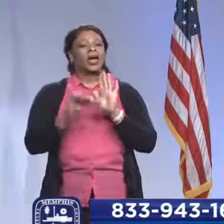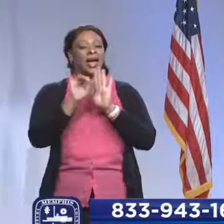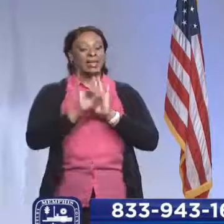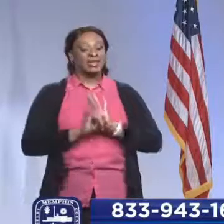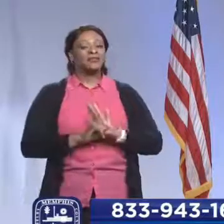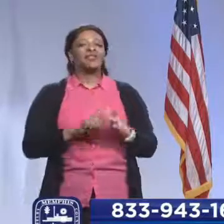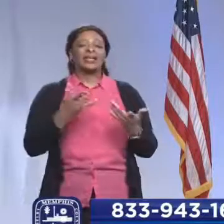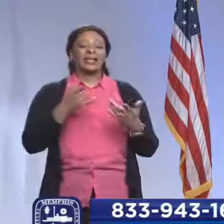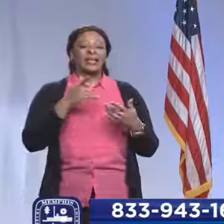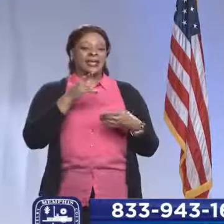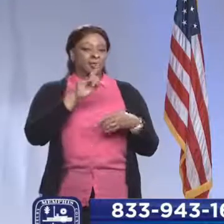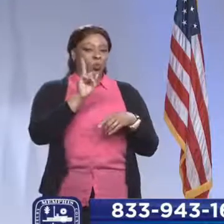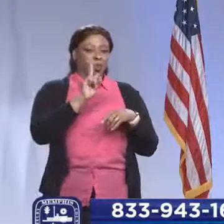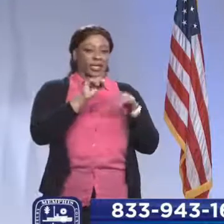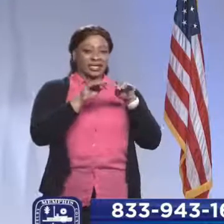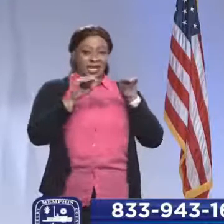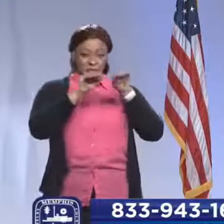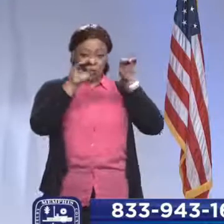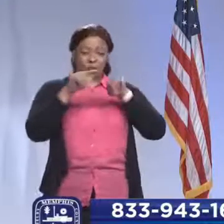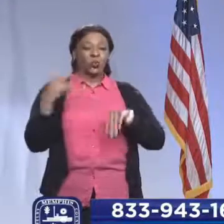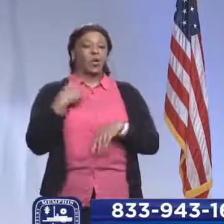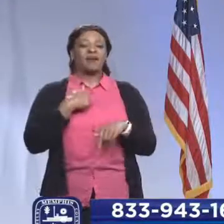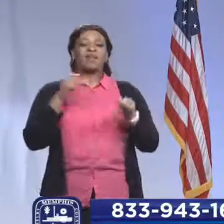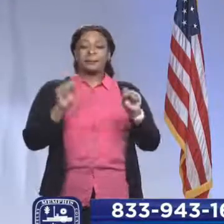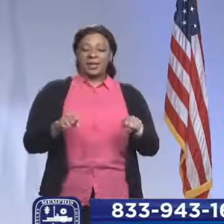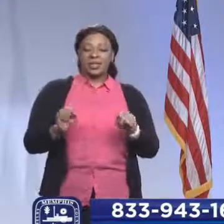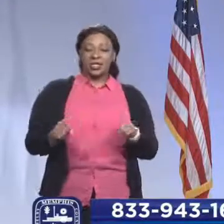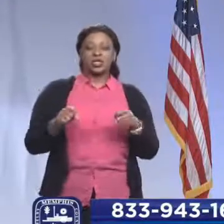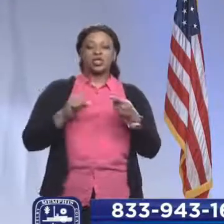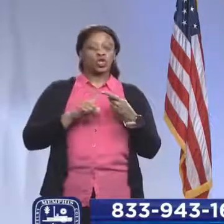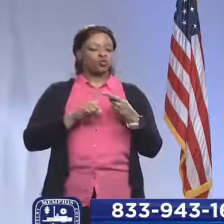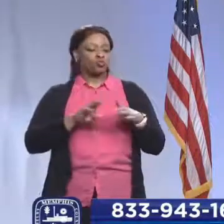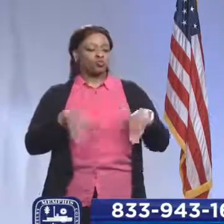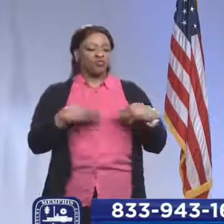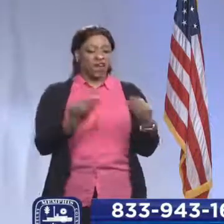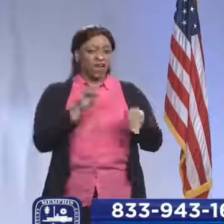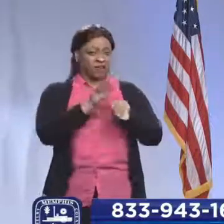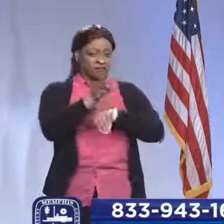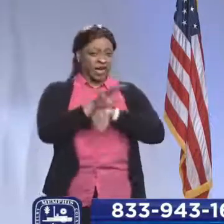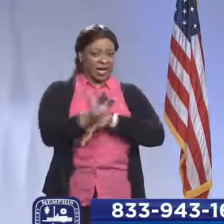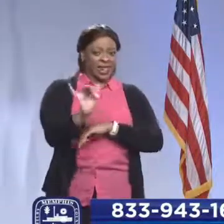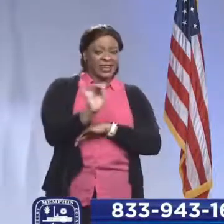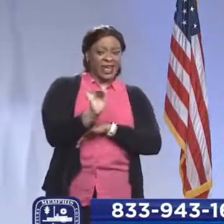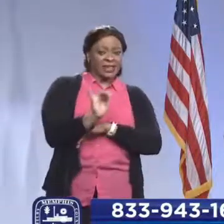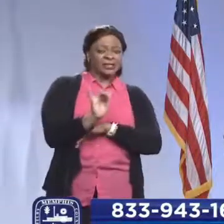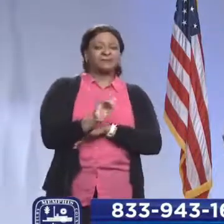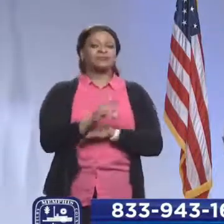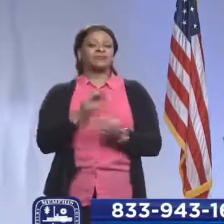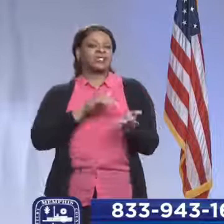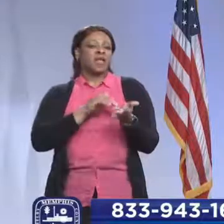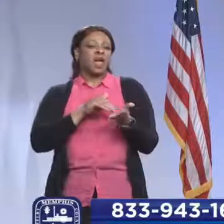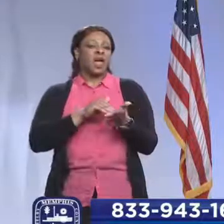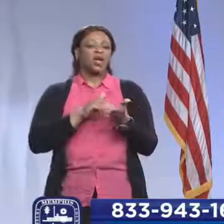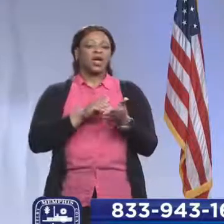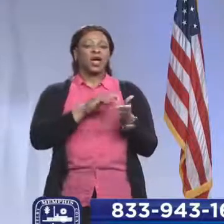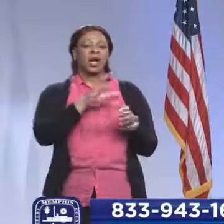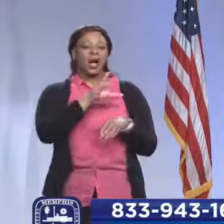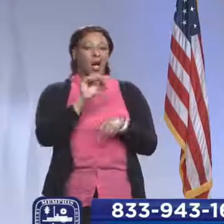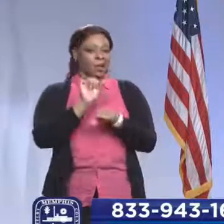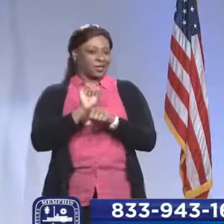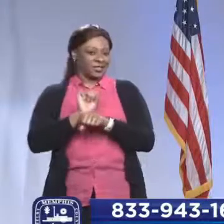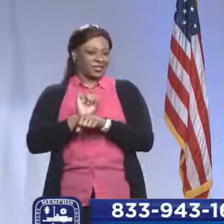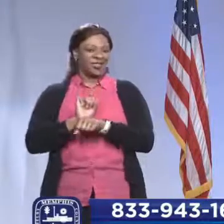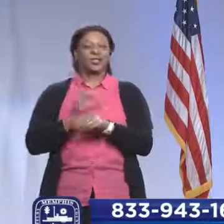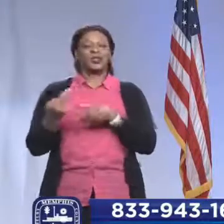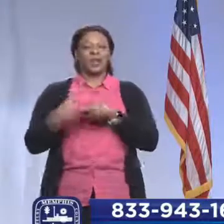in statute. And so while we have the ability to provide advice, just like some of the physician colleagues that have joined us, as